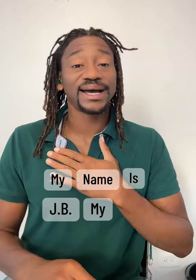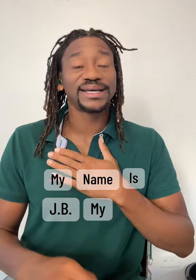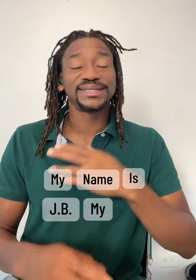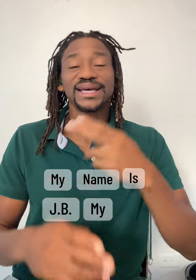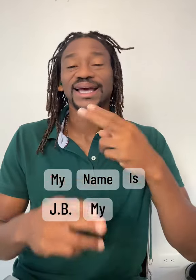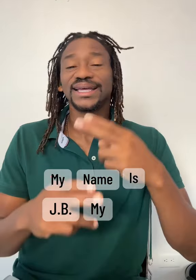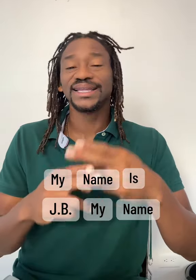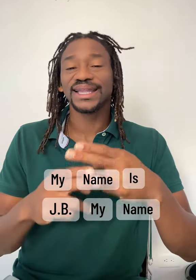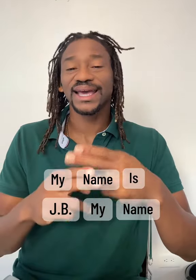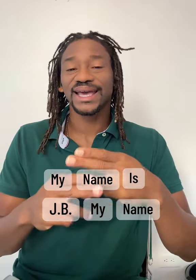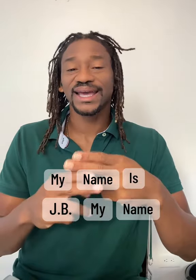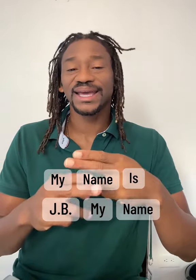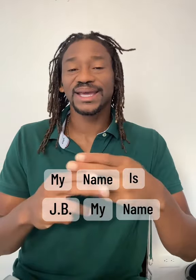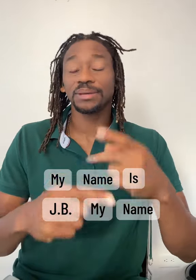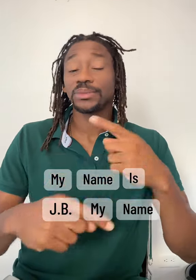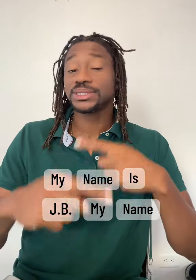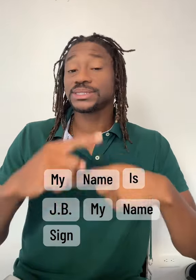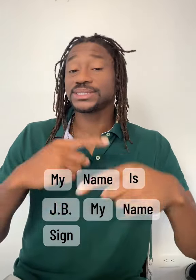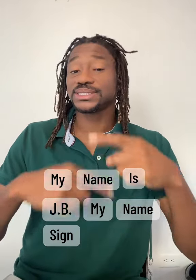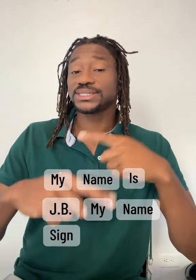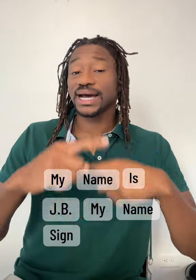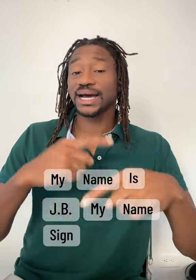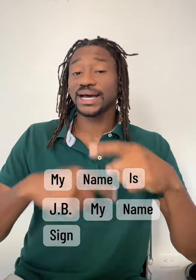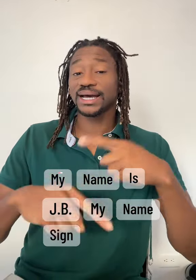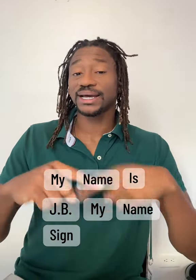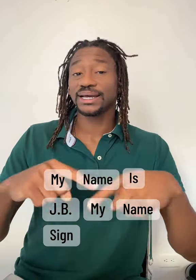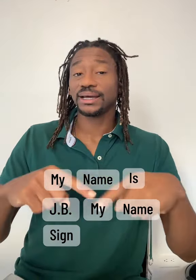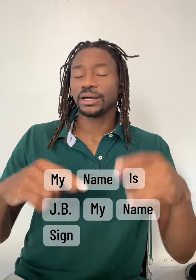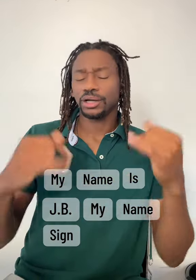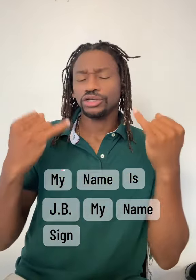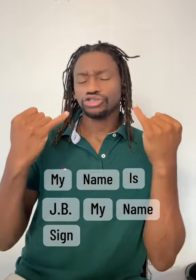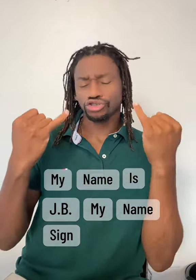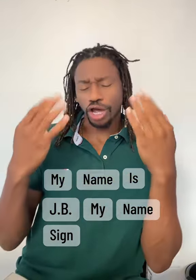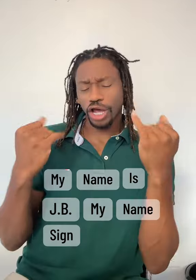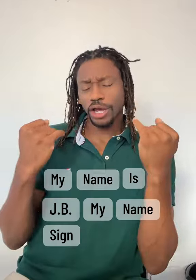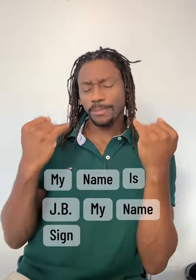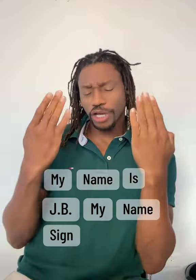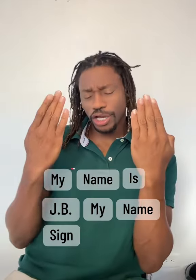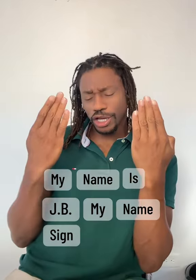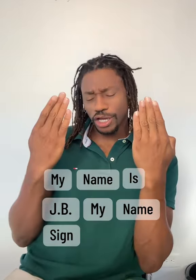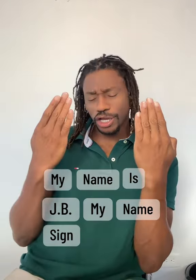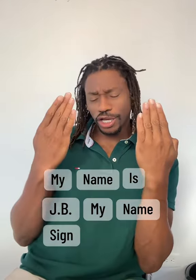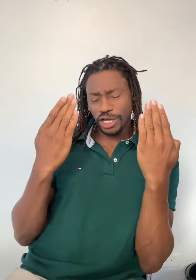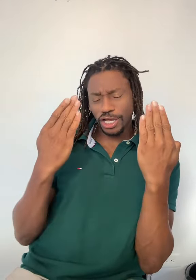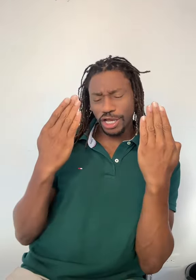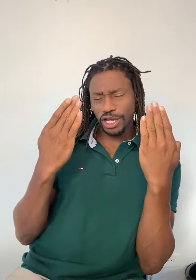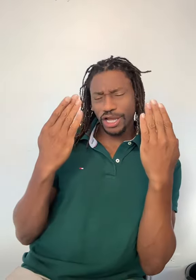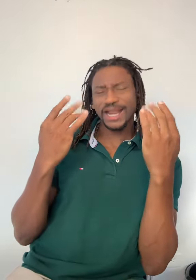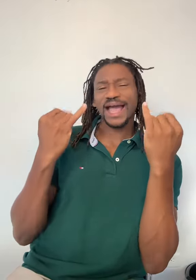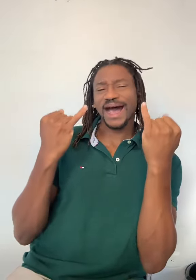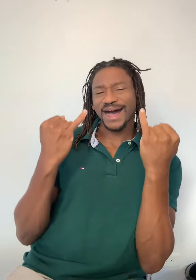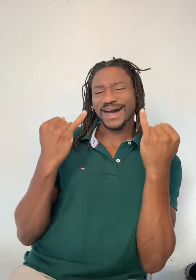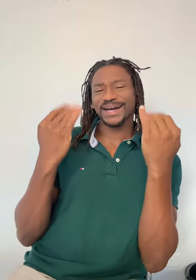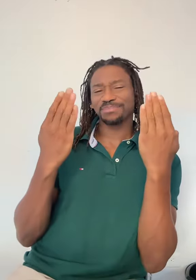My name sign JB. Like an